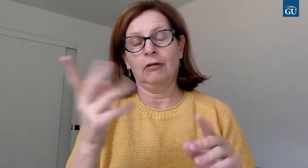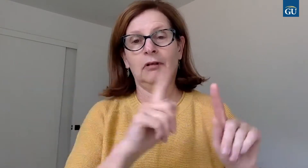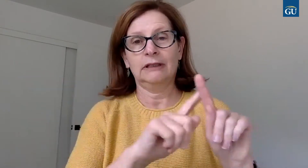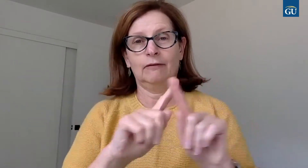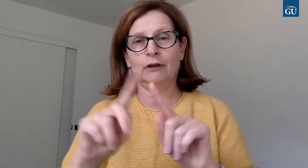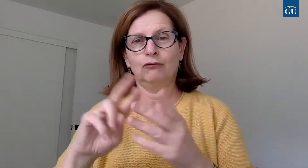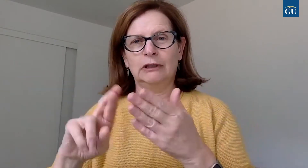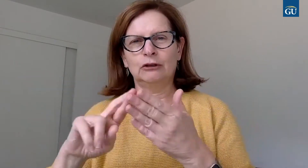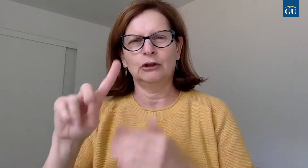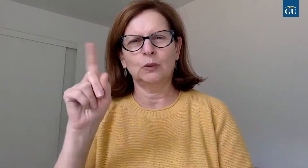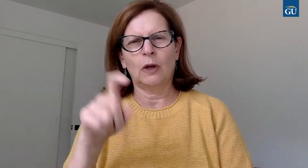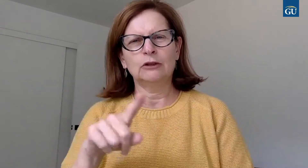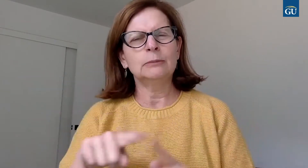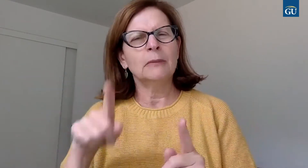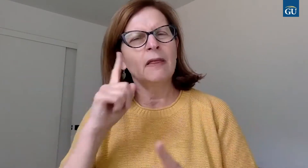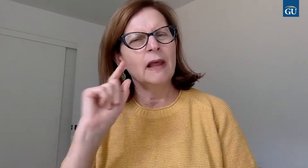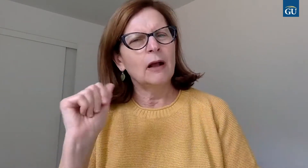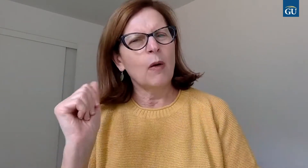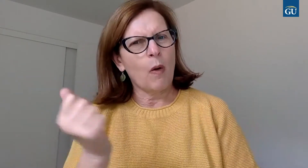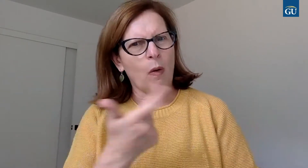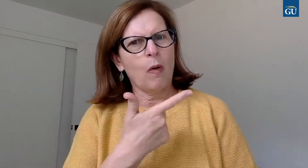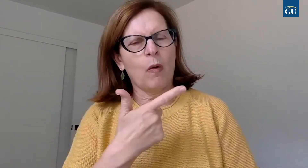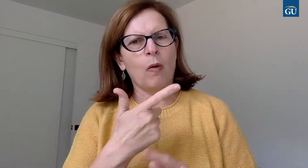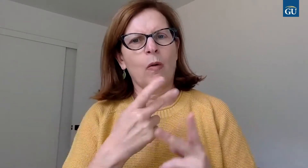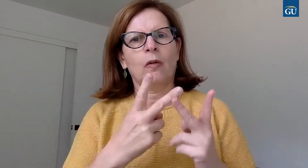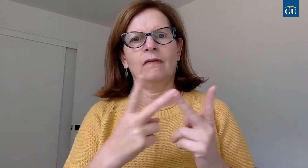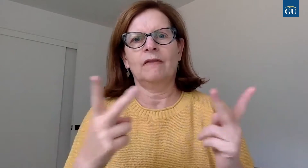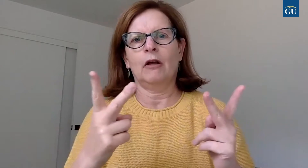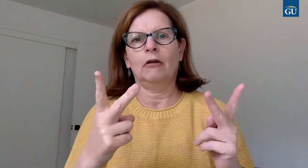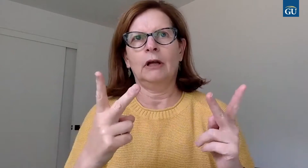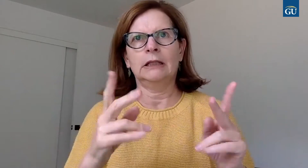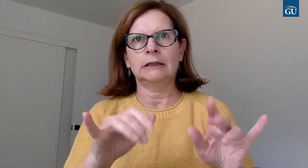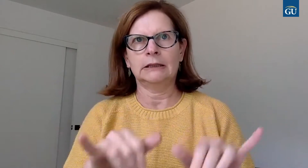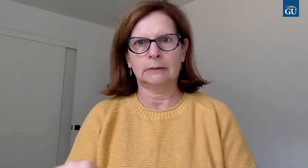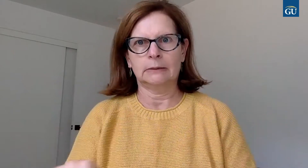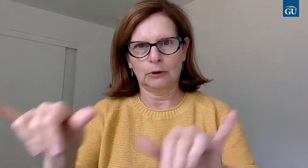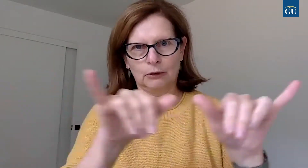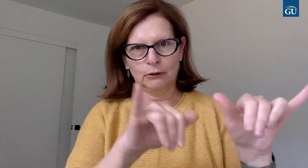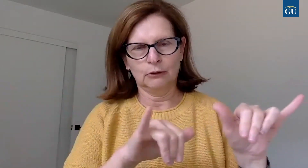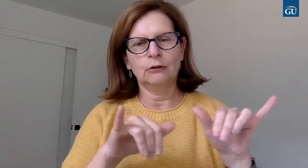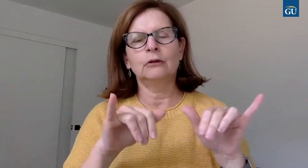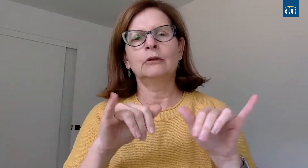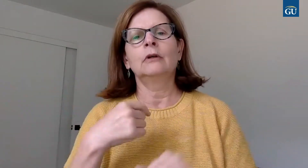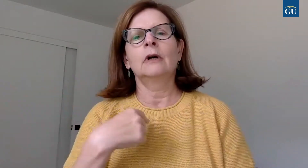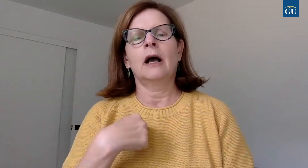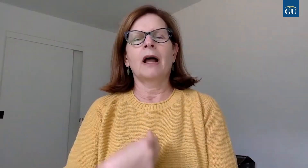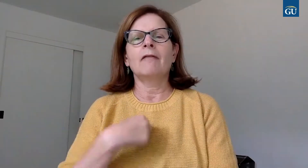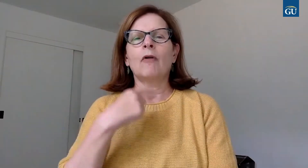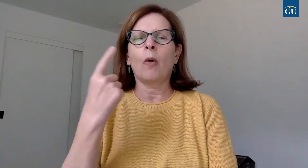In my career, I've had several research questions, but I think they all are similar in nature.